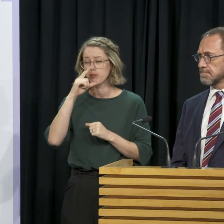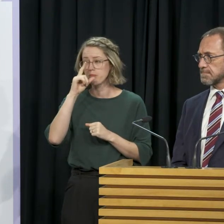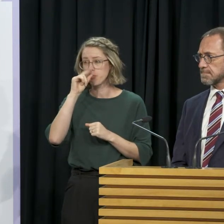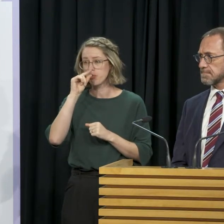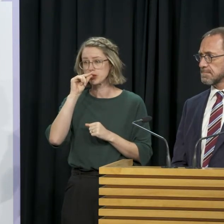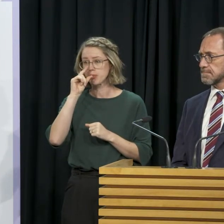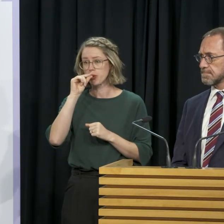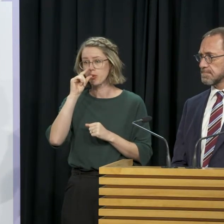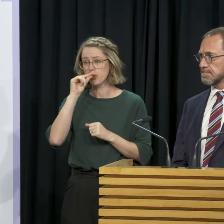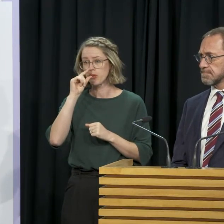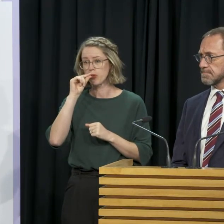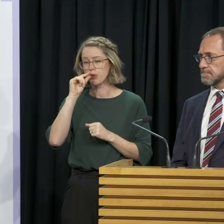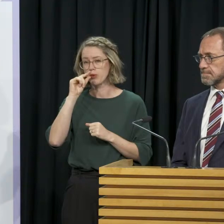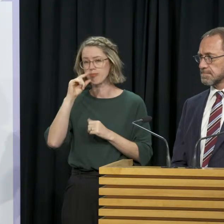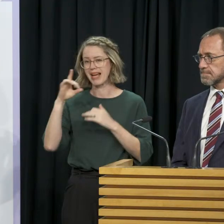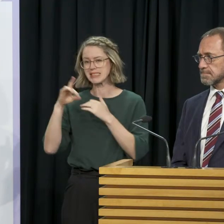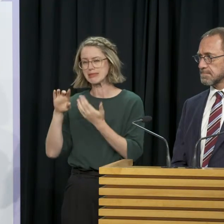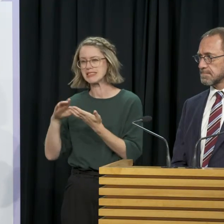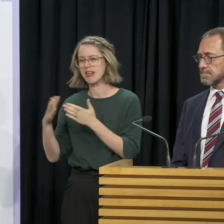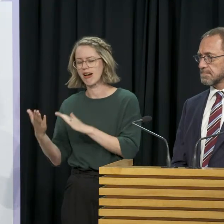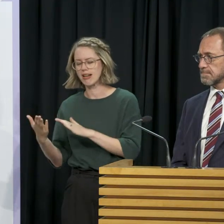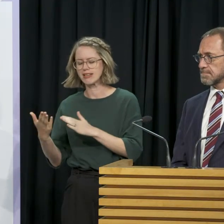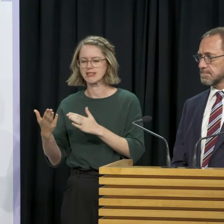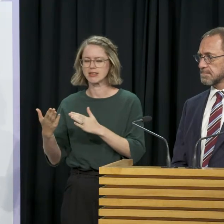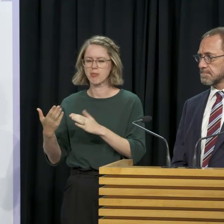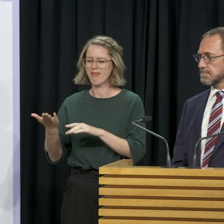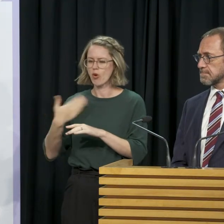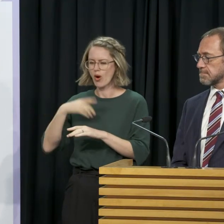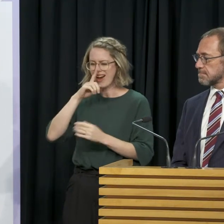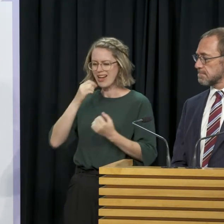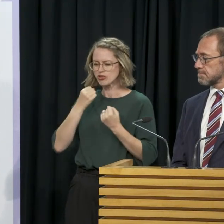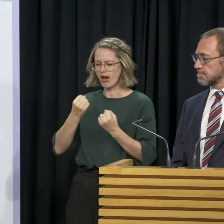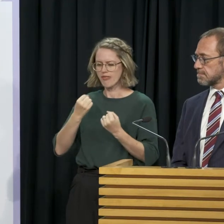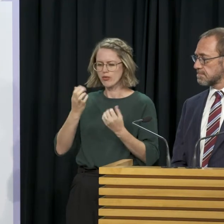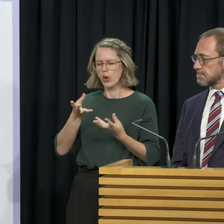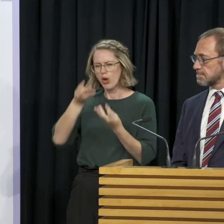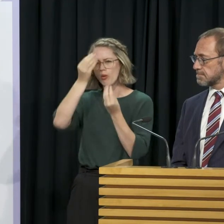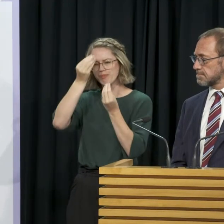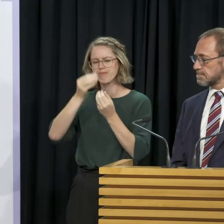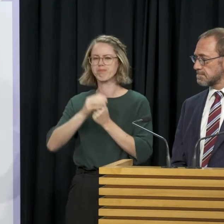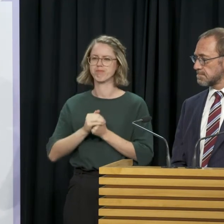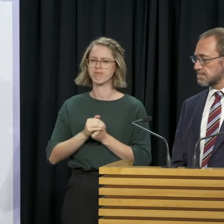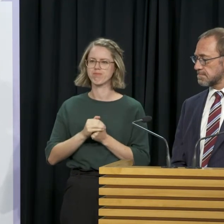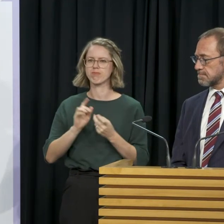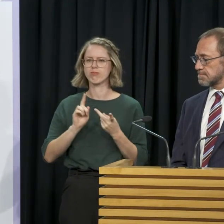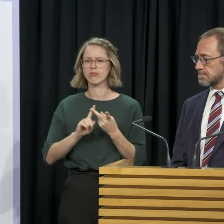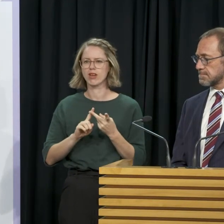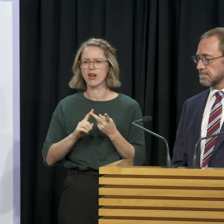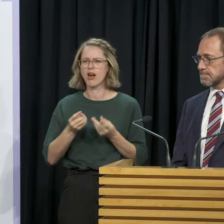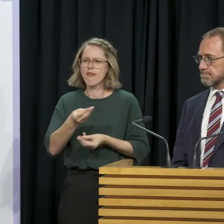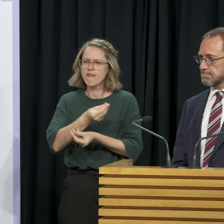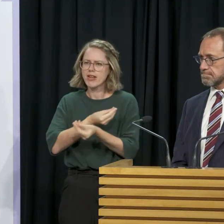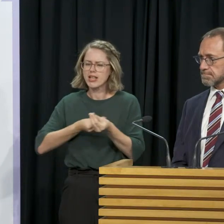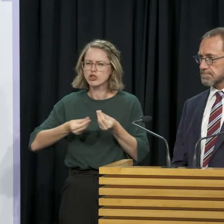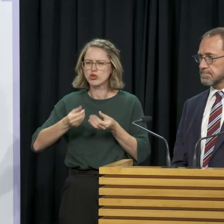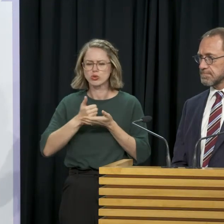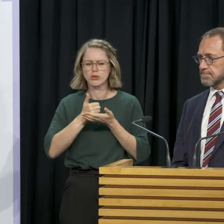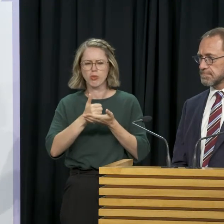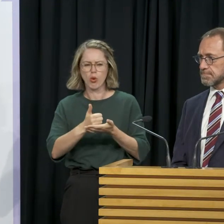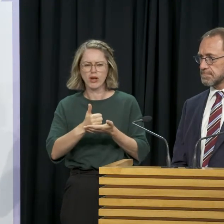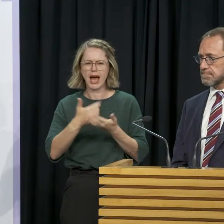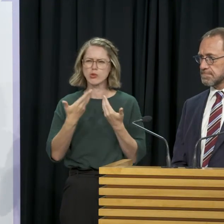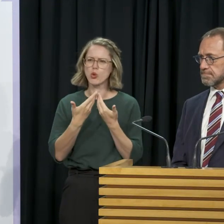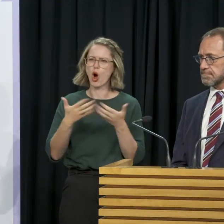lost that within their household. There's been issues around financial literacy and support as well, opening